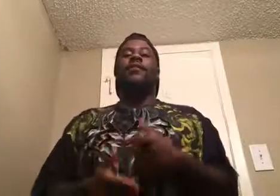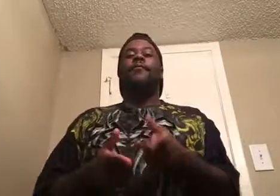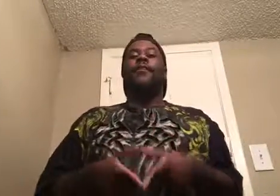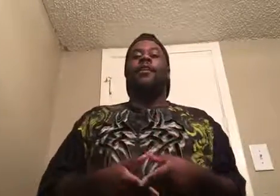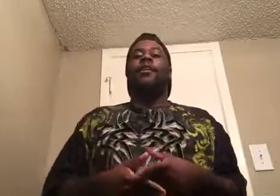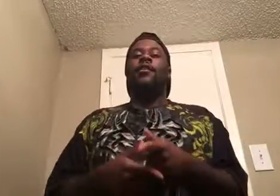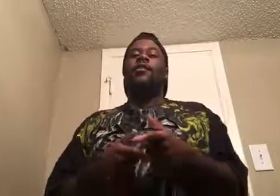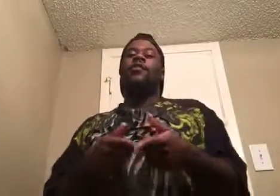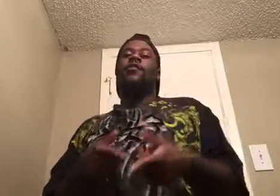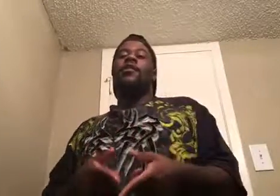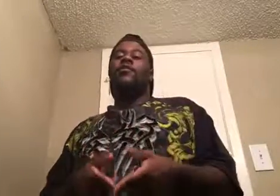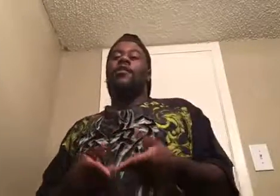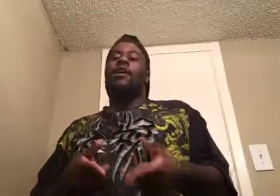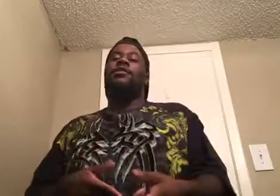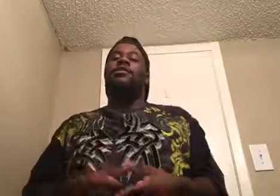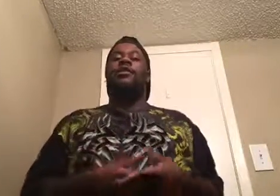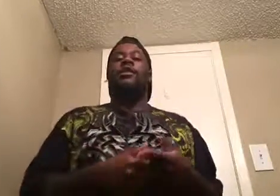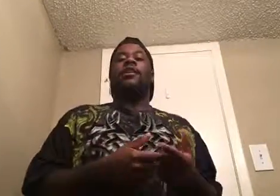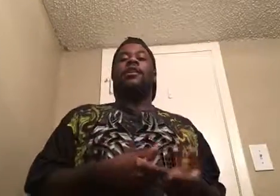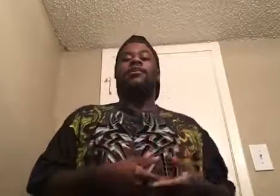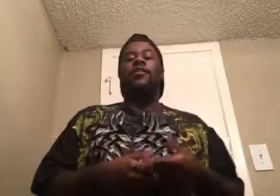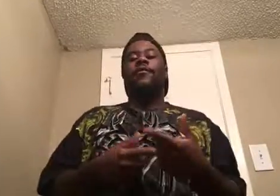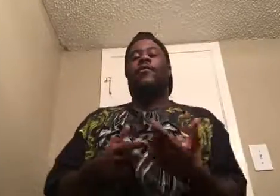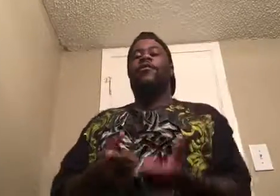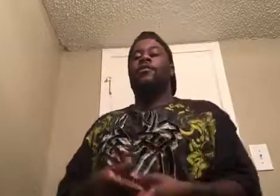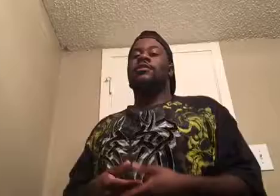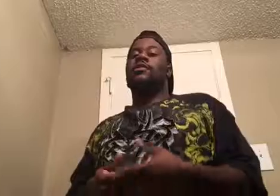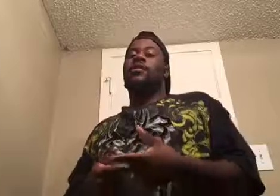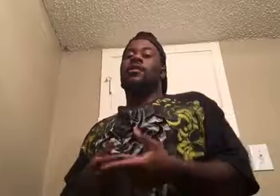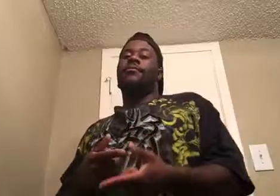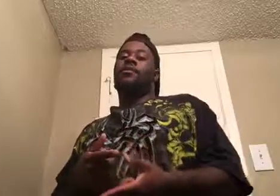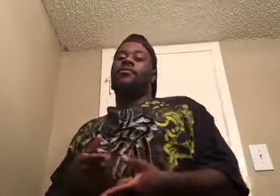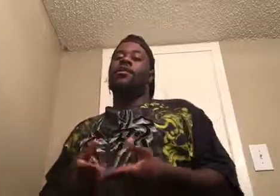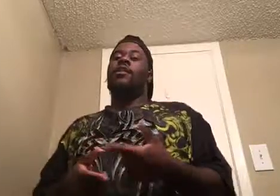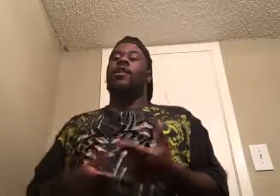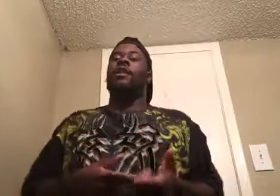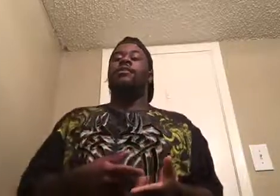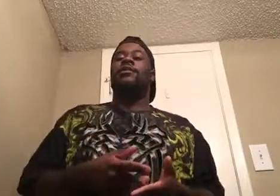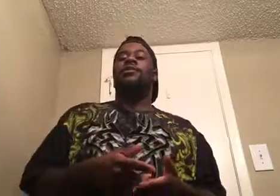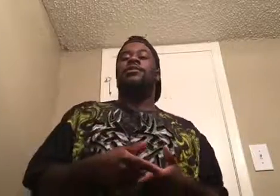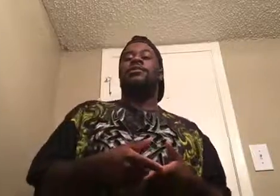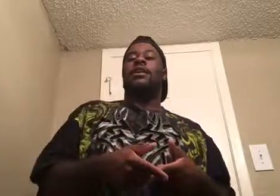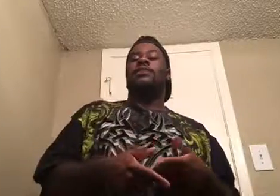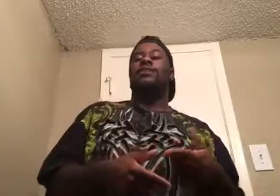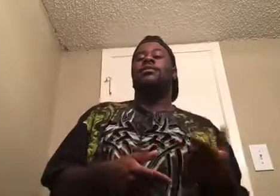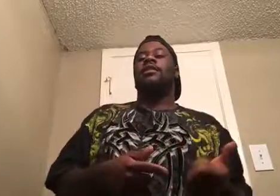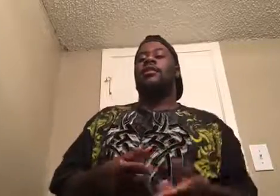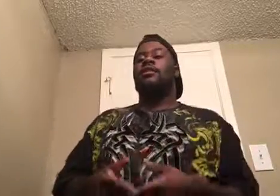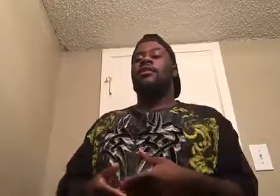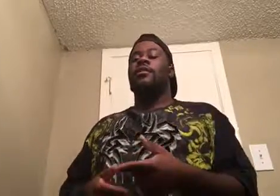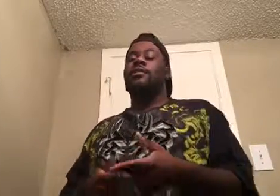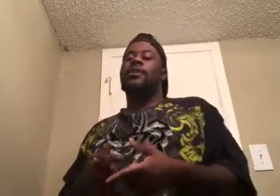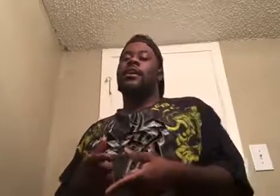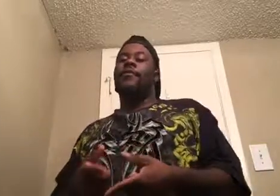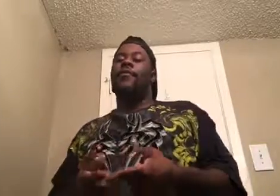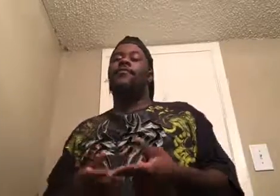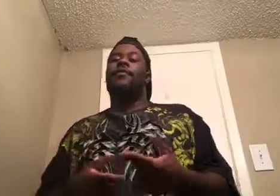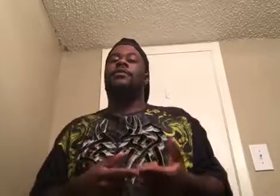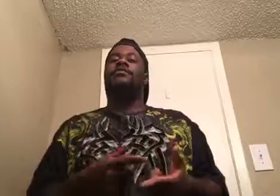Send me your location, let's focus on communicating, cause I just need the time and place